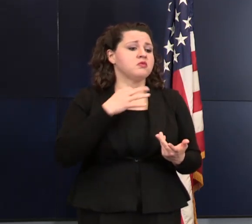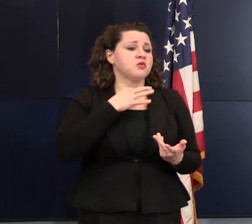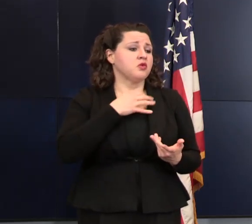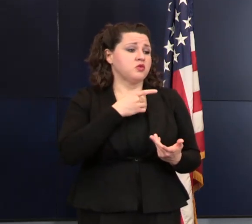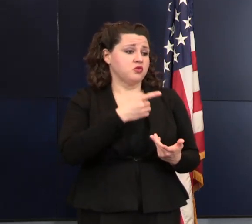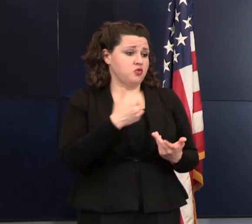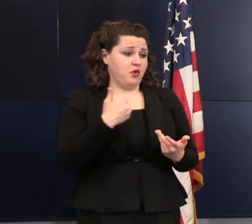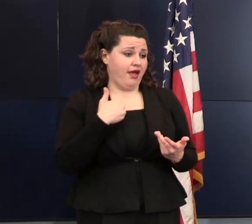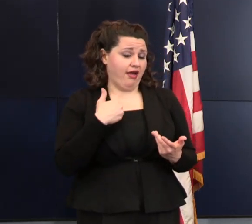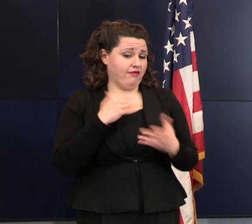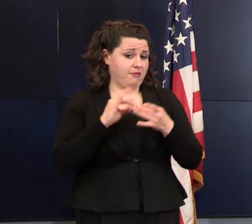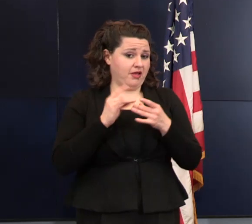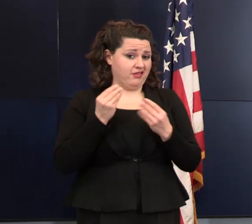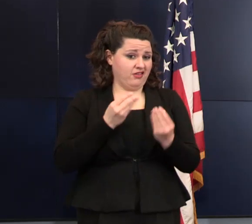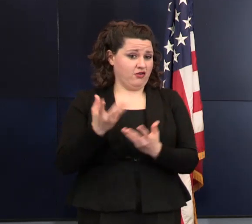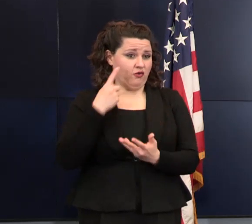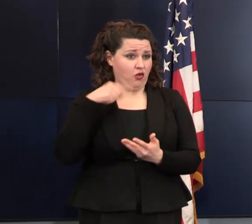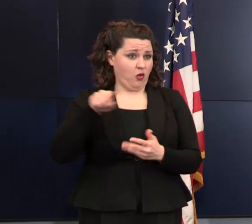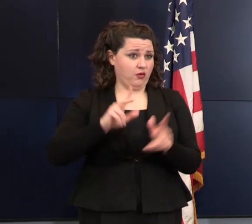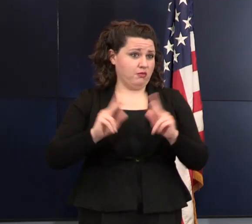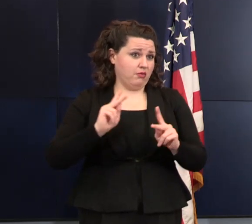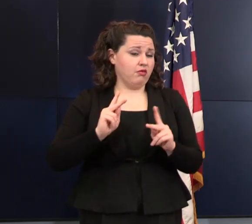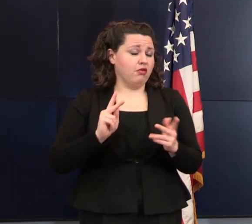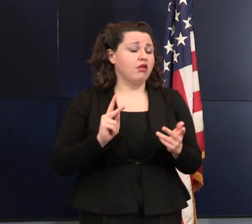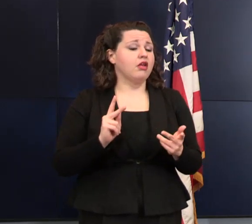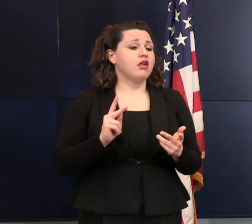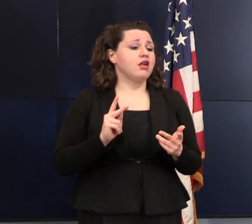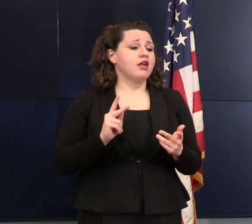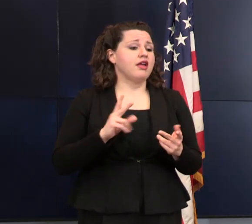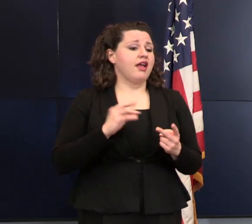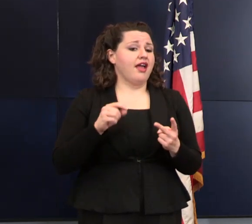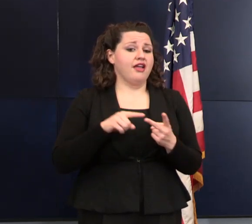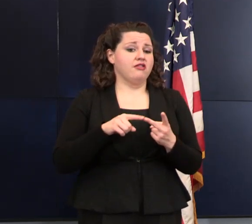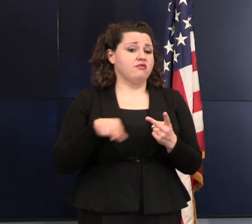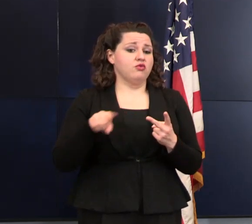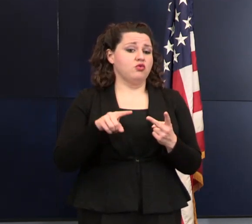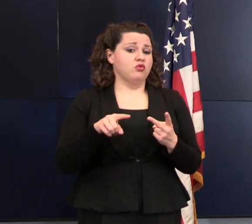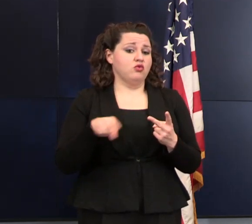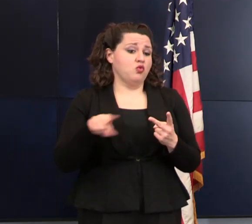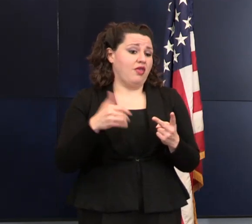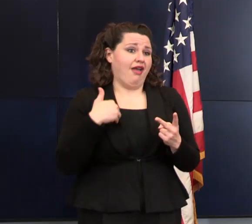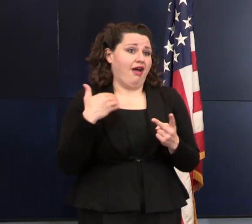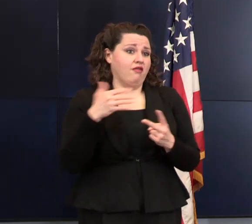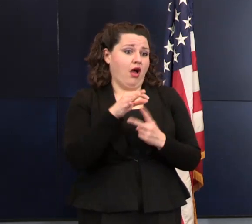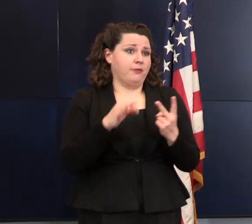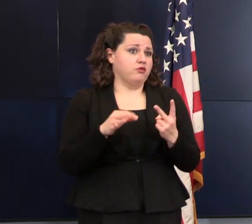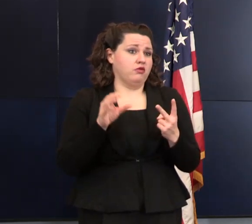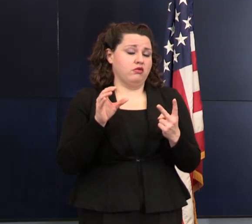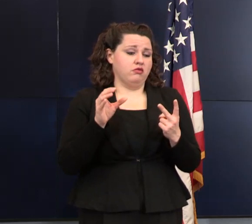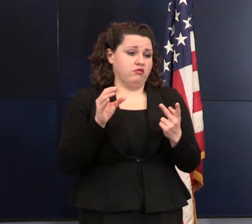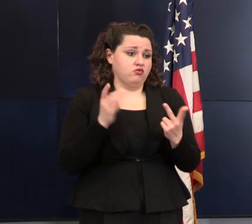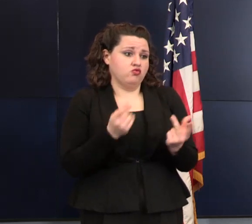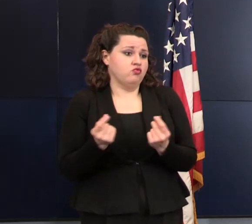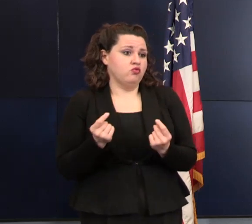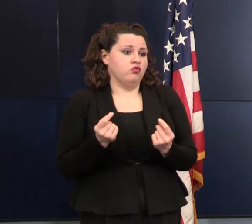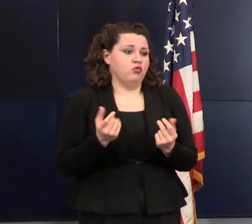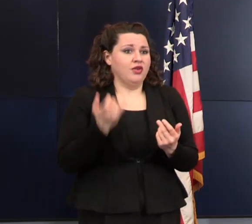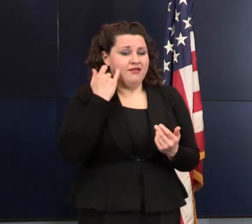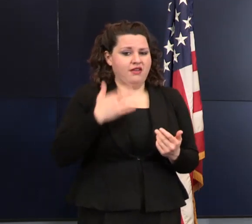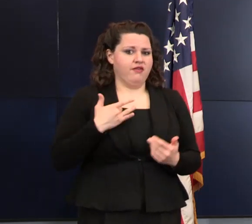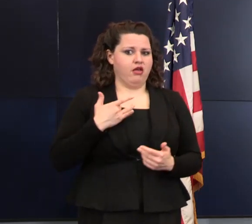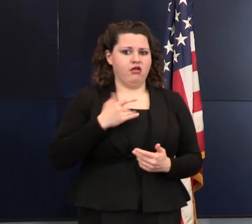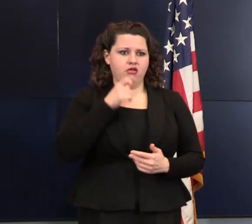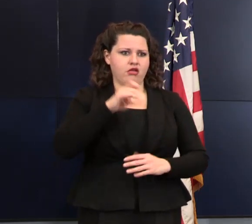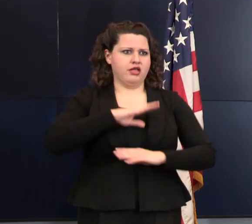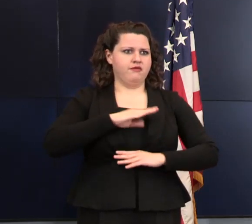to those Iowans? Yeah. And do they have any recourse? Yeah. If they're not satisfied with the work?